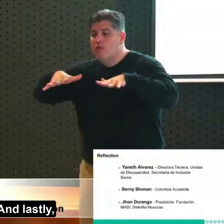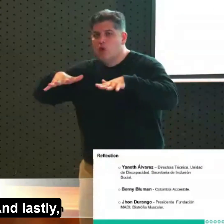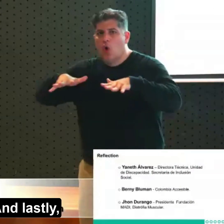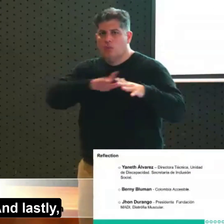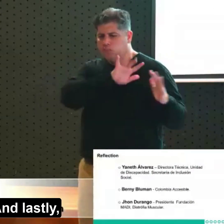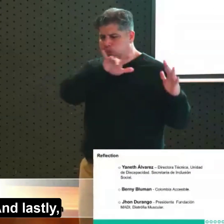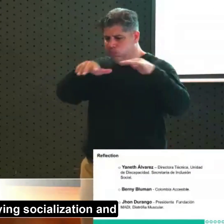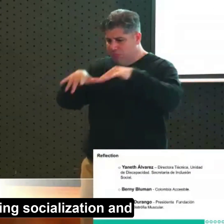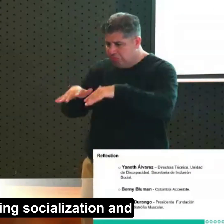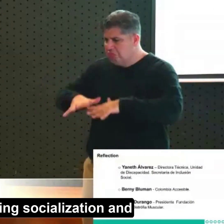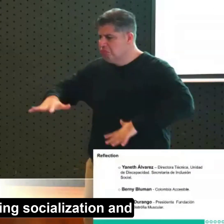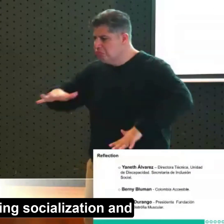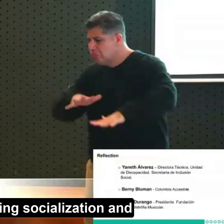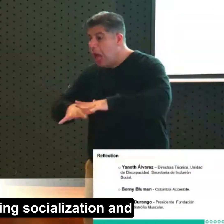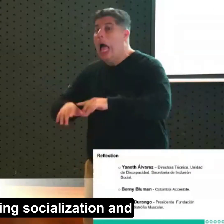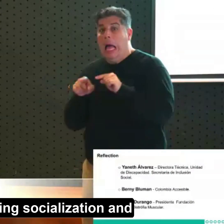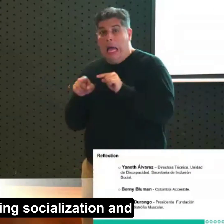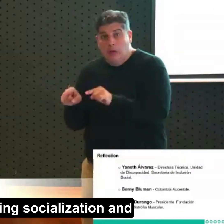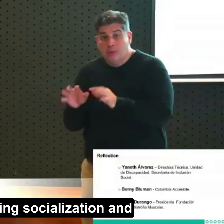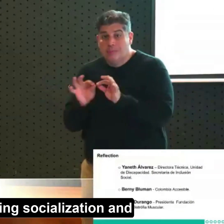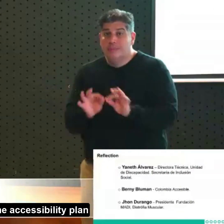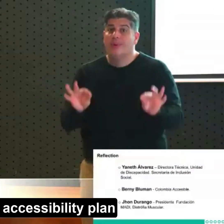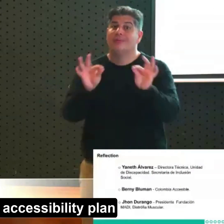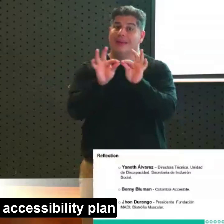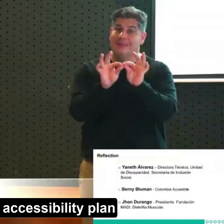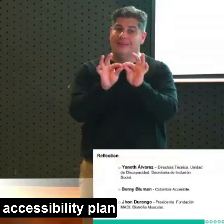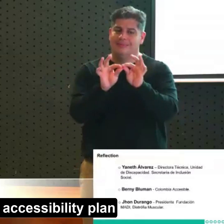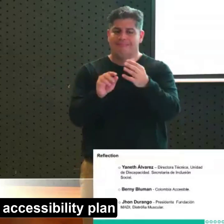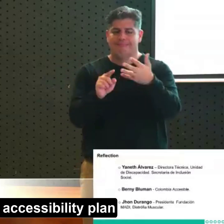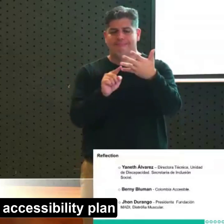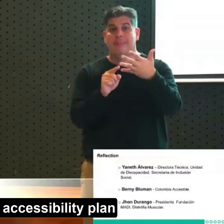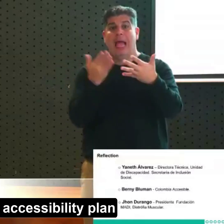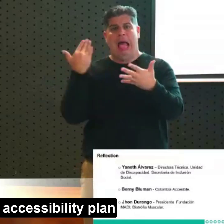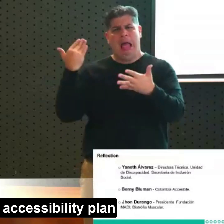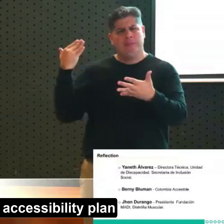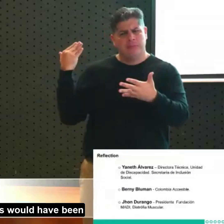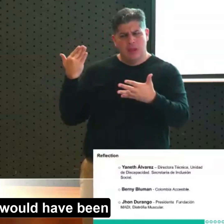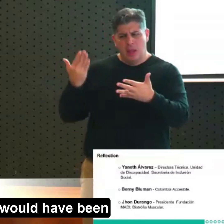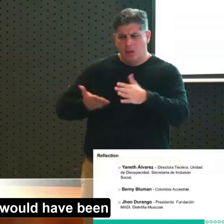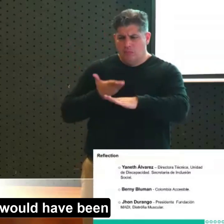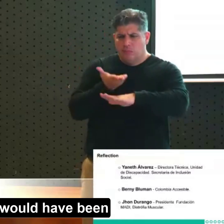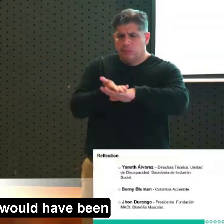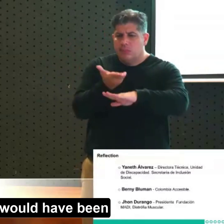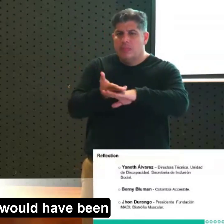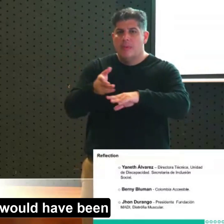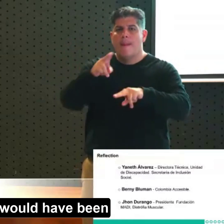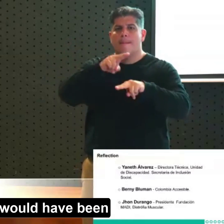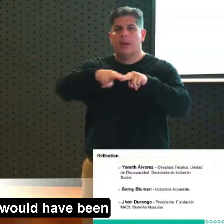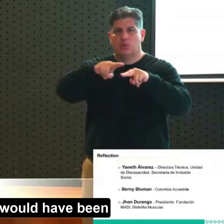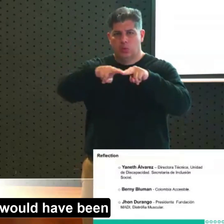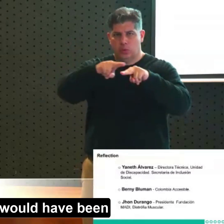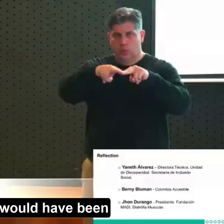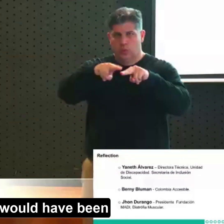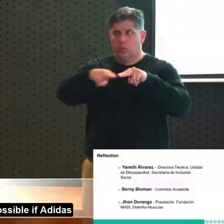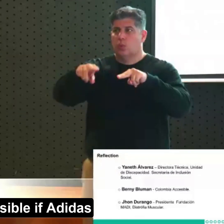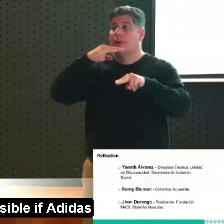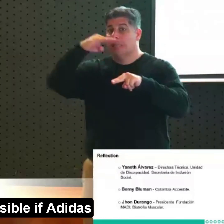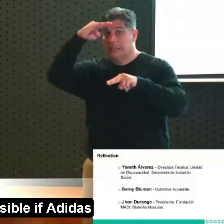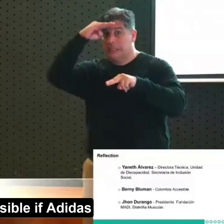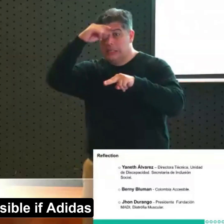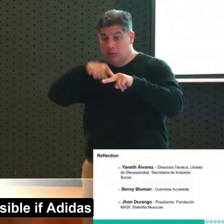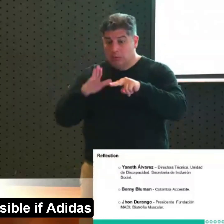rely on. And lastly, we were saying socialization and within the accessibility plan, that this would have